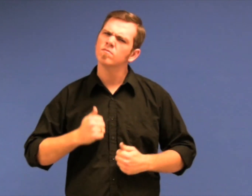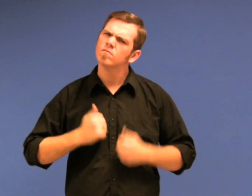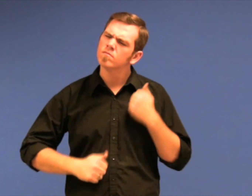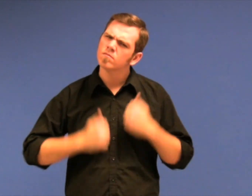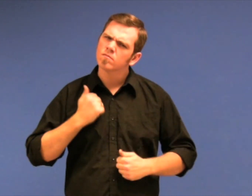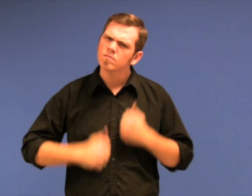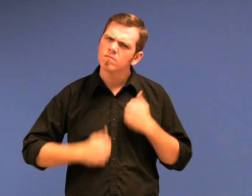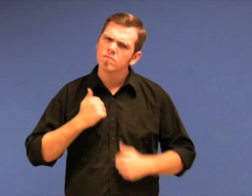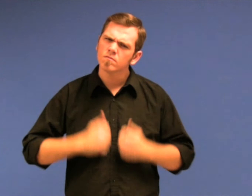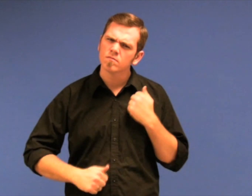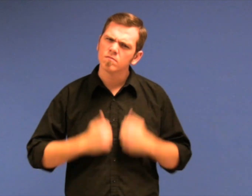Which?